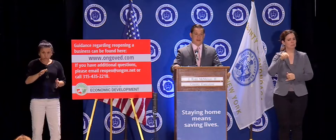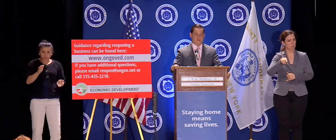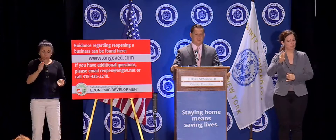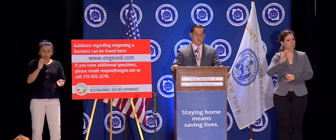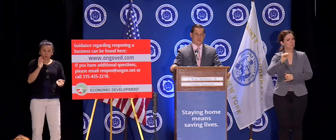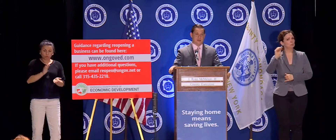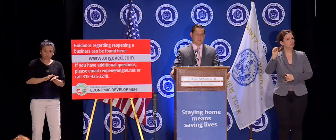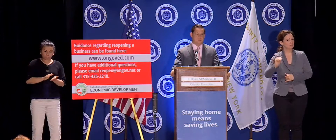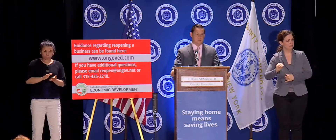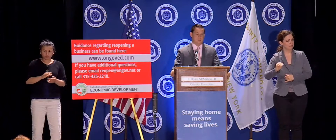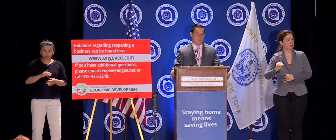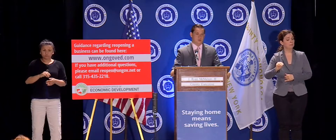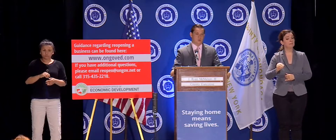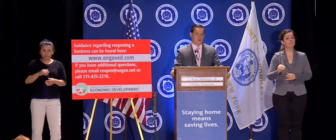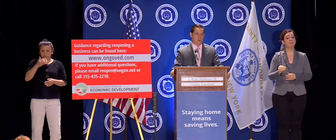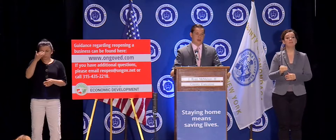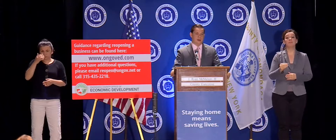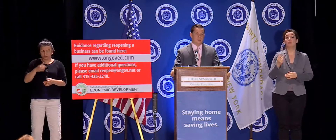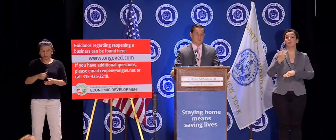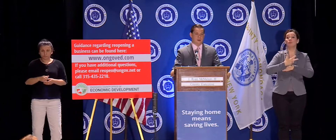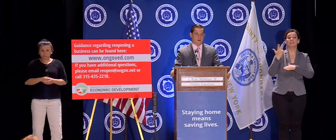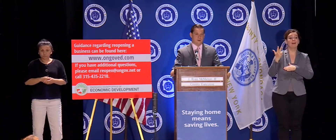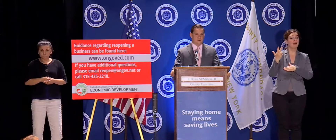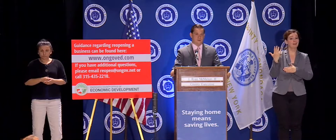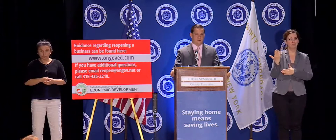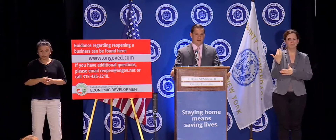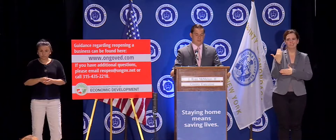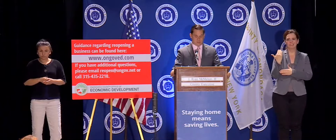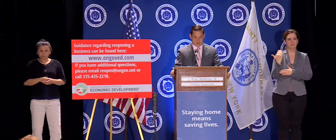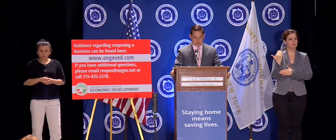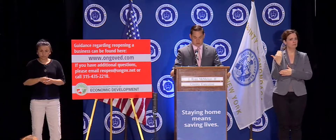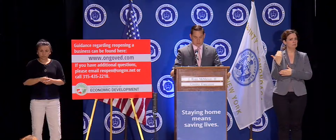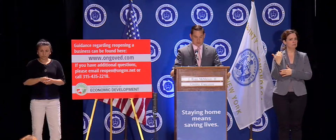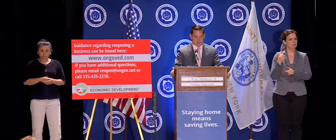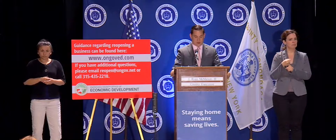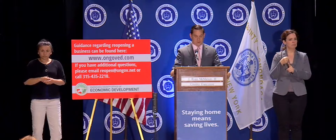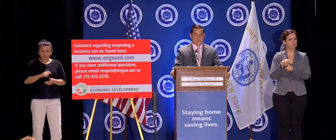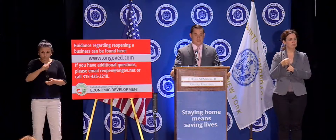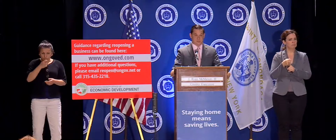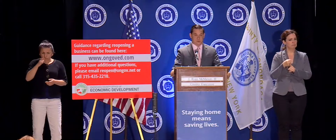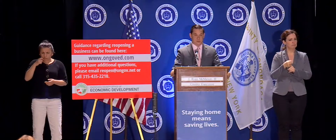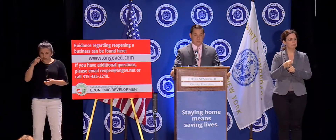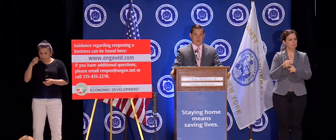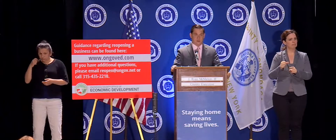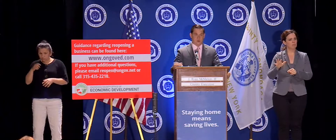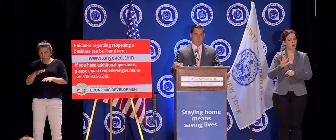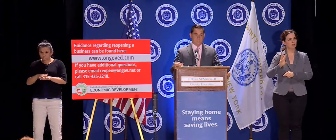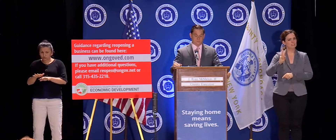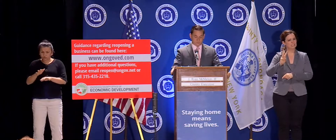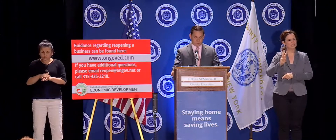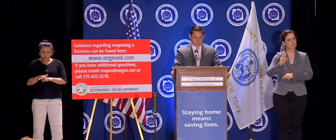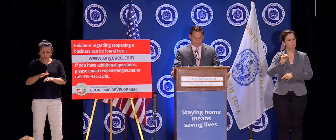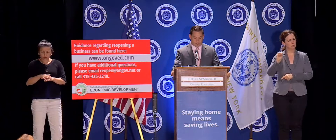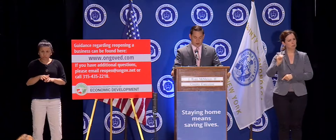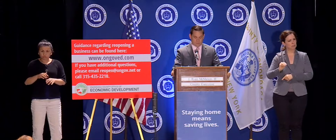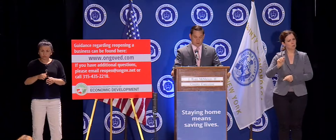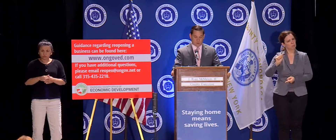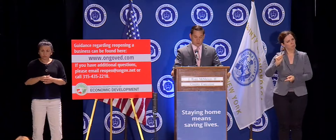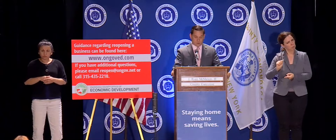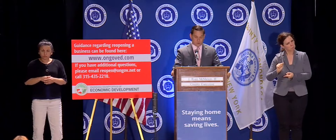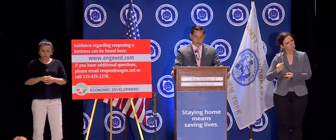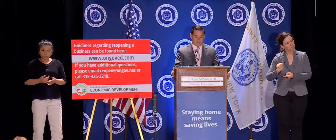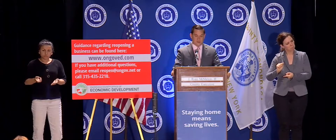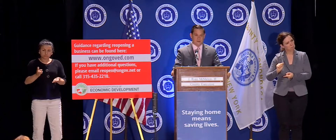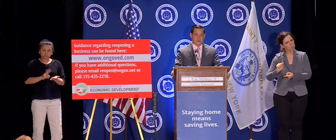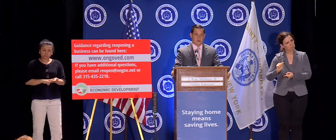over the last 3 days, the rate of infection is about 6% lower. But